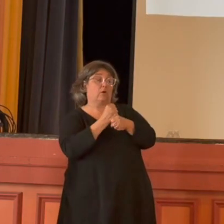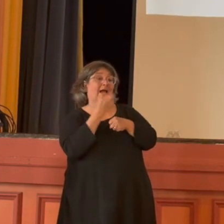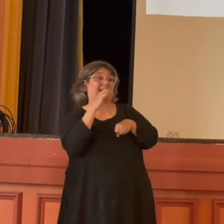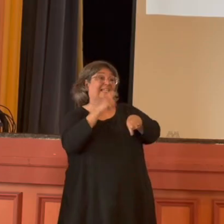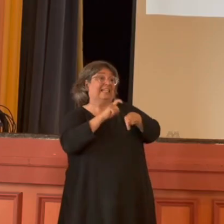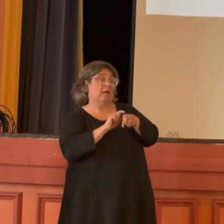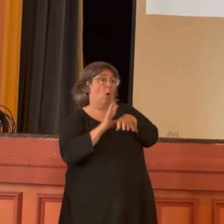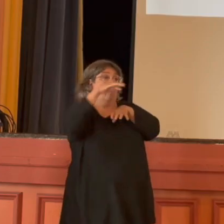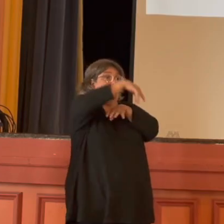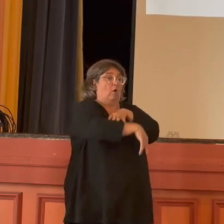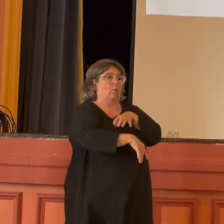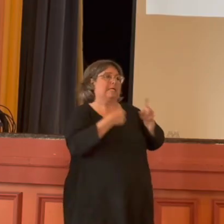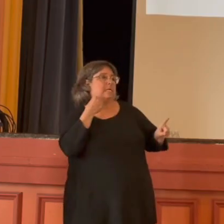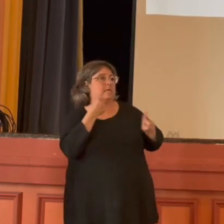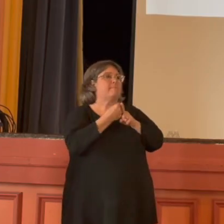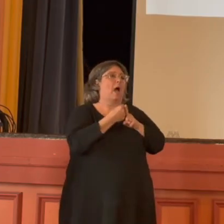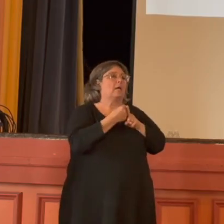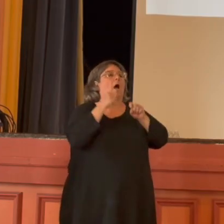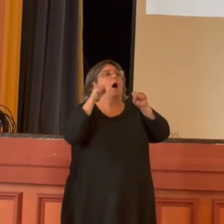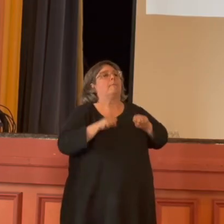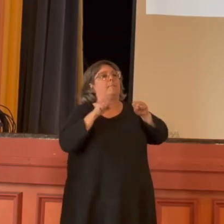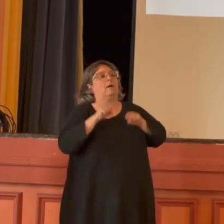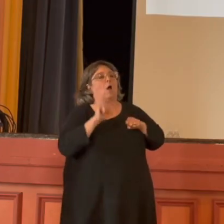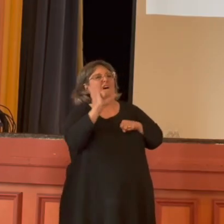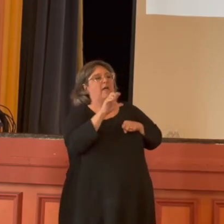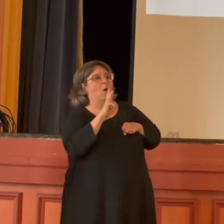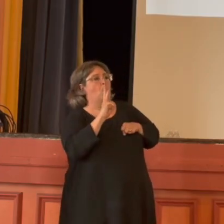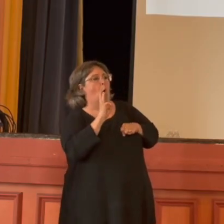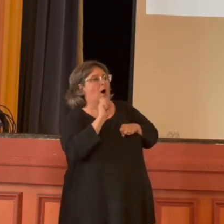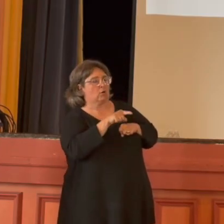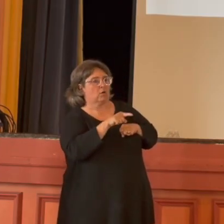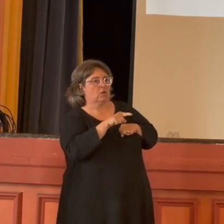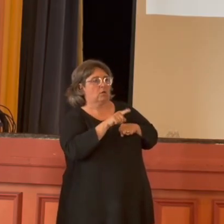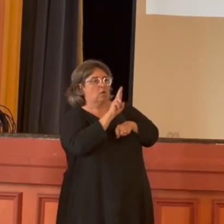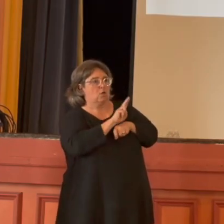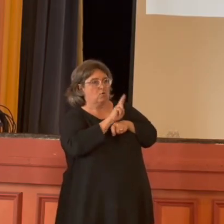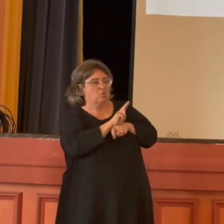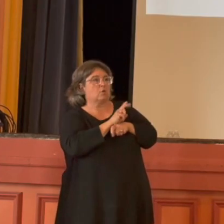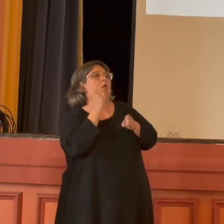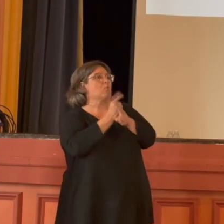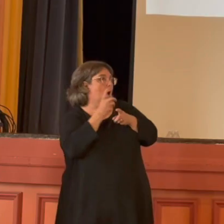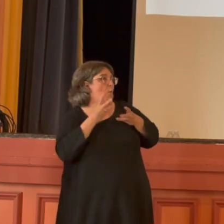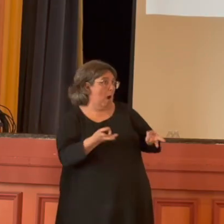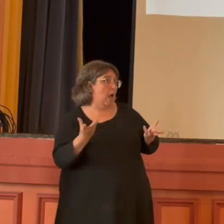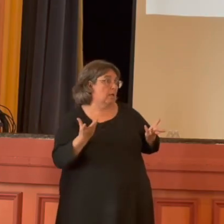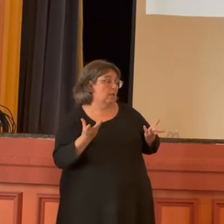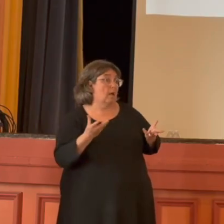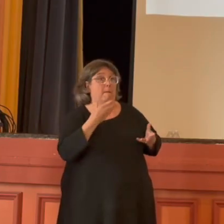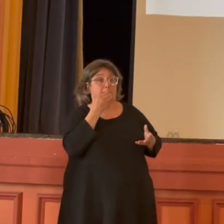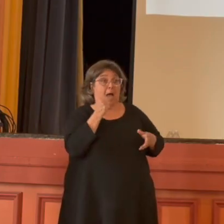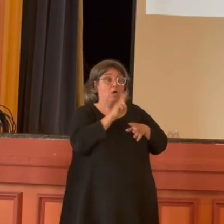19 times impact the ability of that water body to be used the way that its